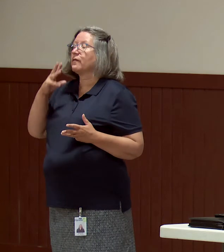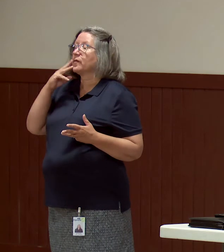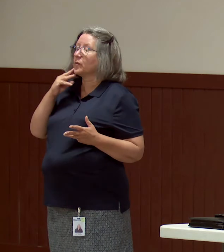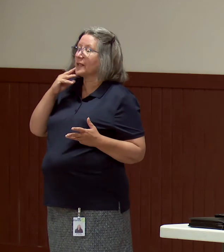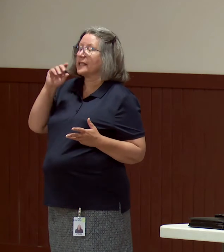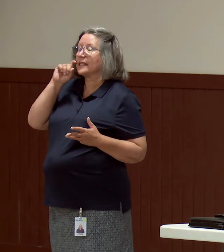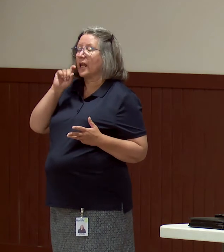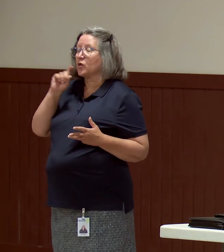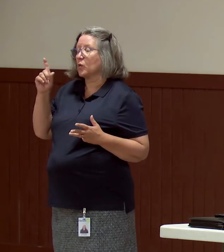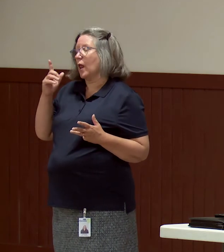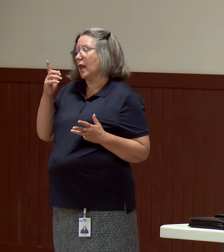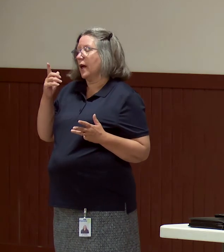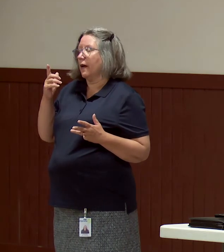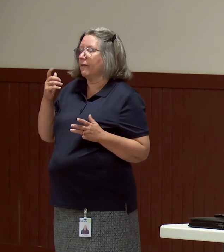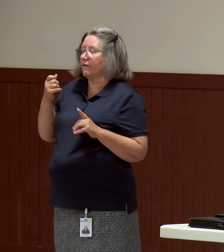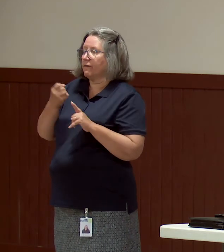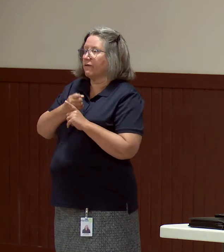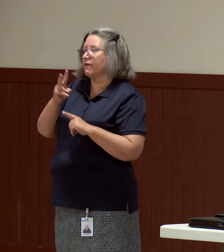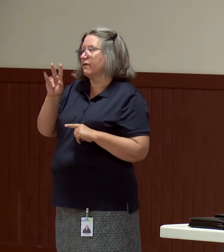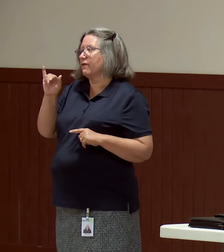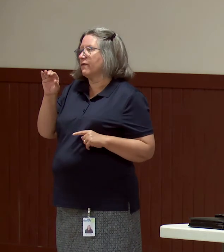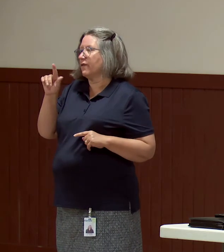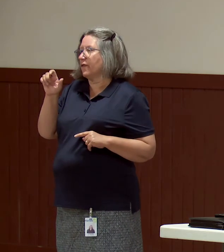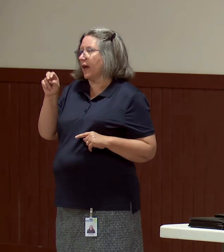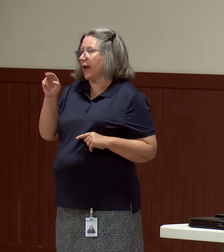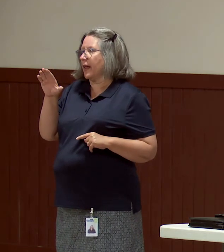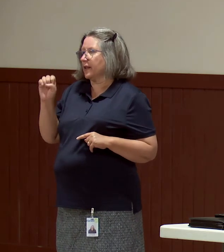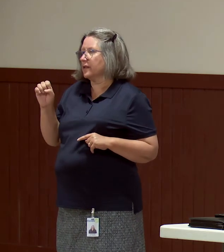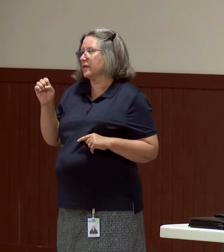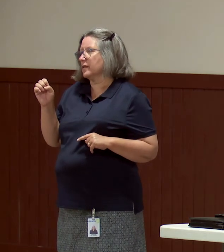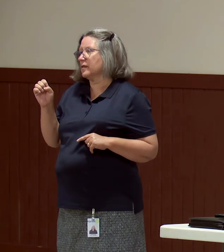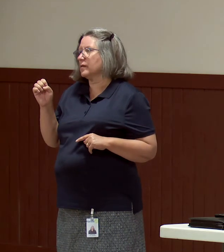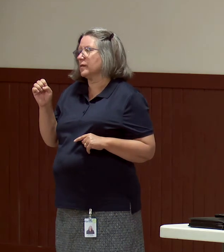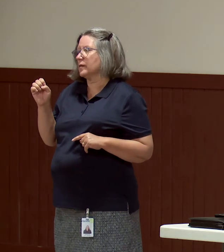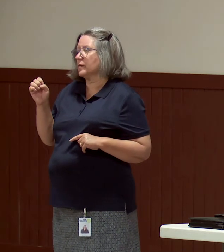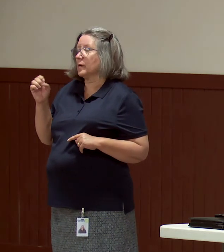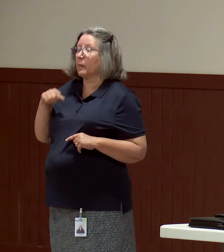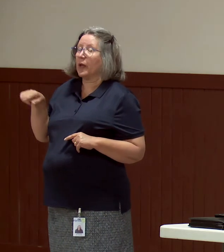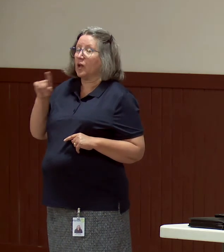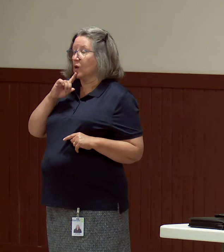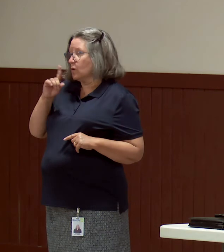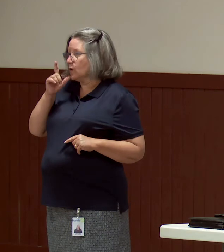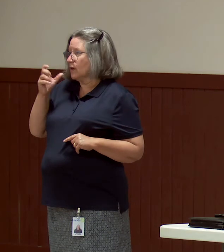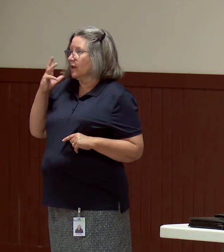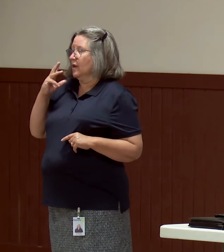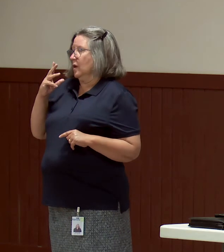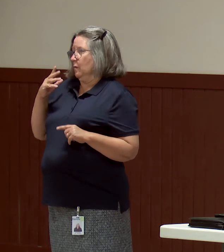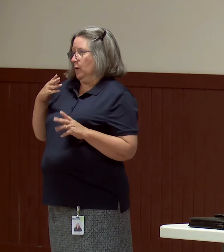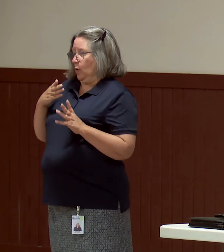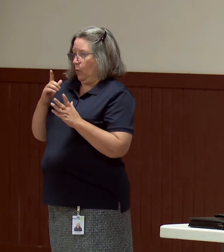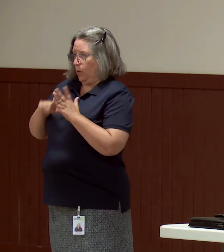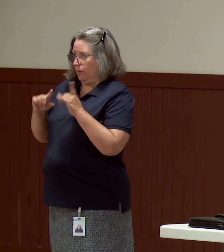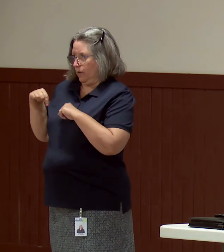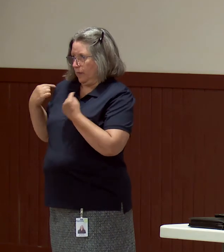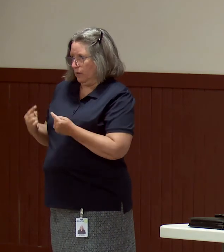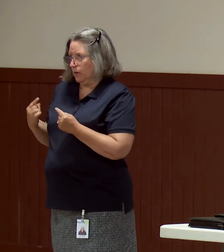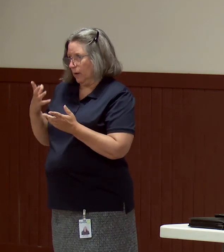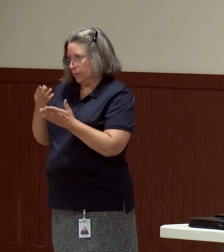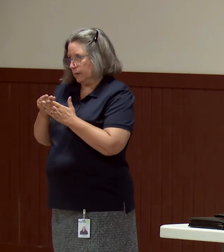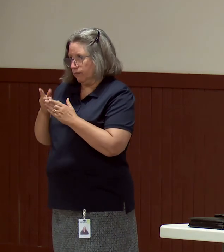which adds in the components of crisis services and what we've outlined throughout the pandemic. And